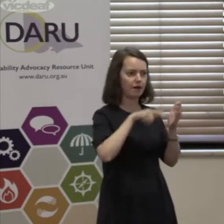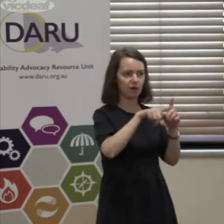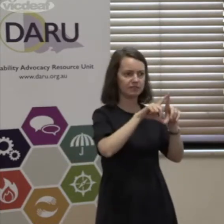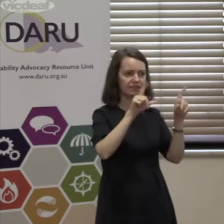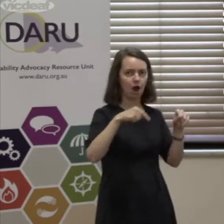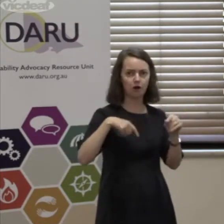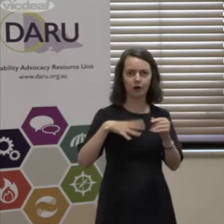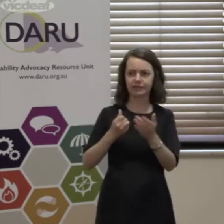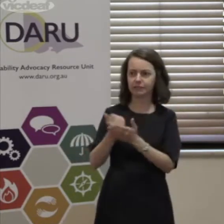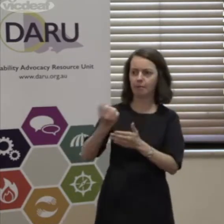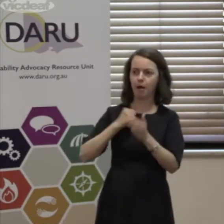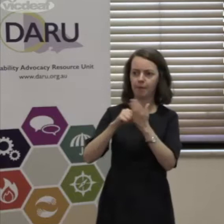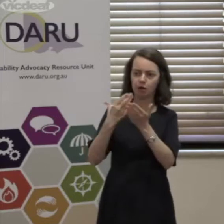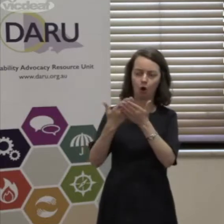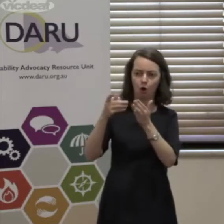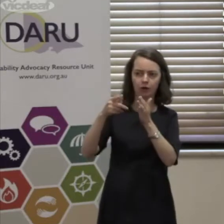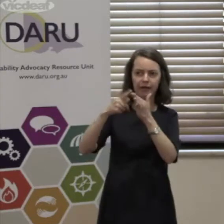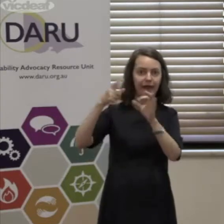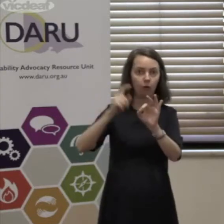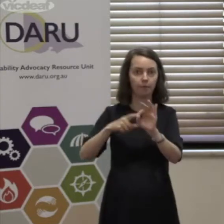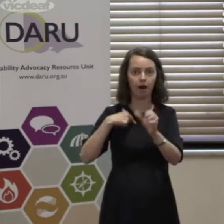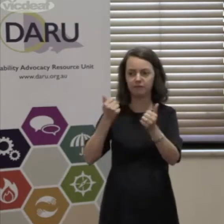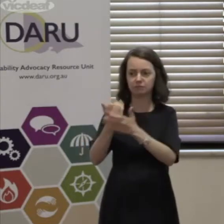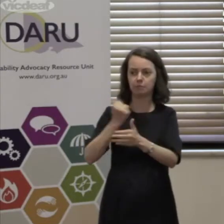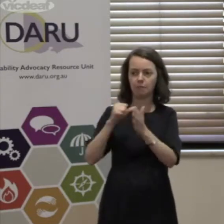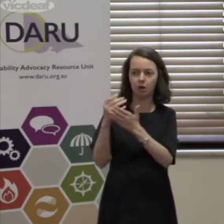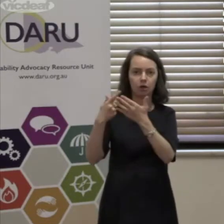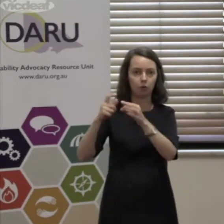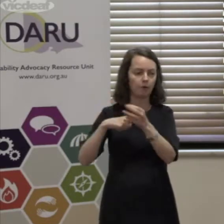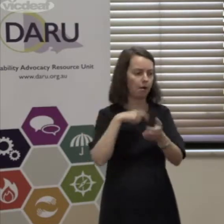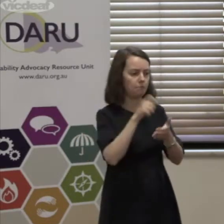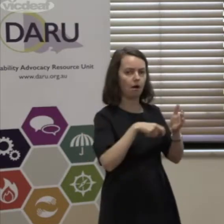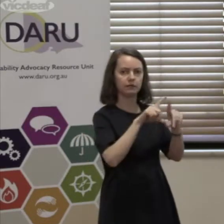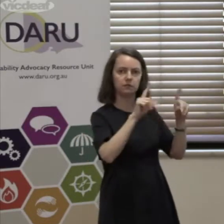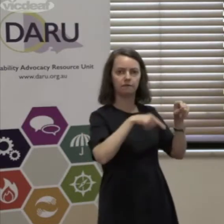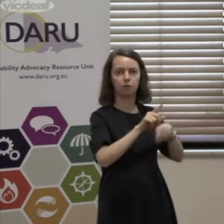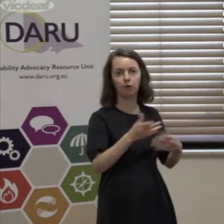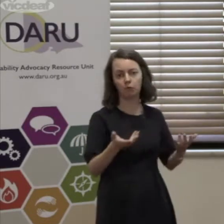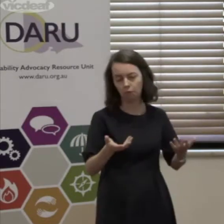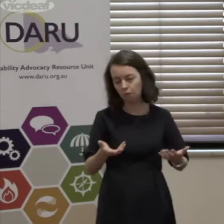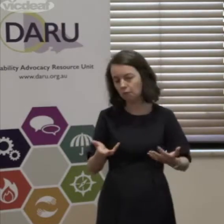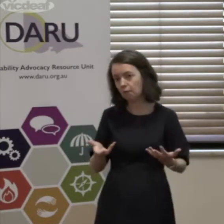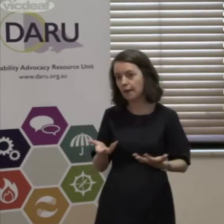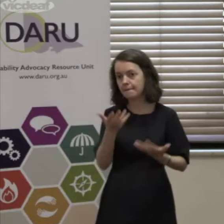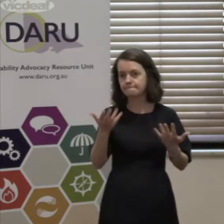we're not having to spend all our other money on our disability-related supports. So hearing a bit of both.